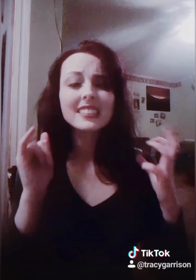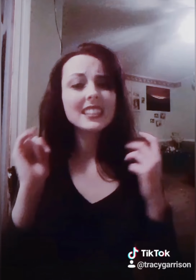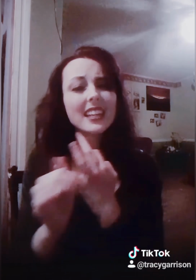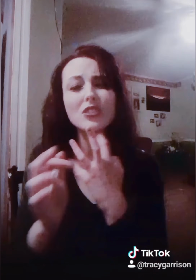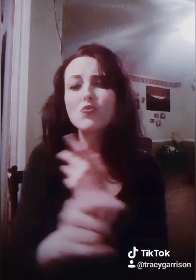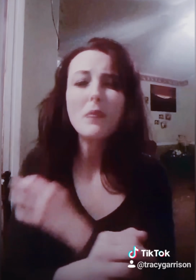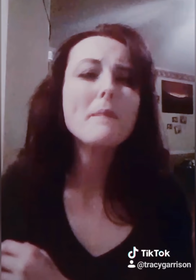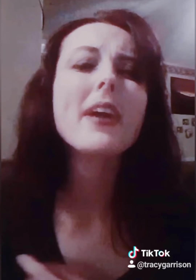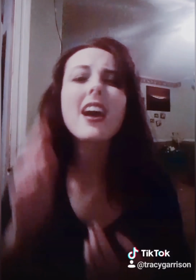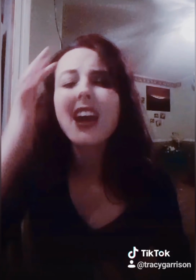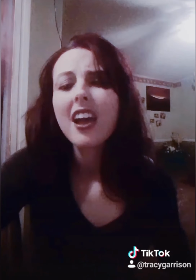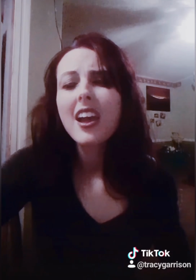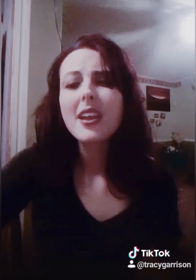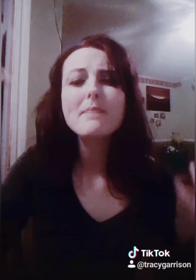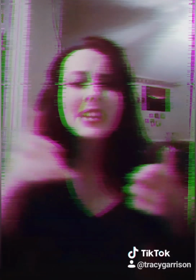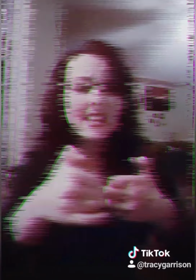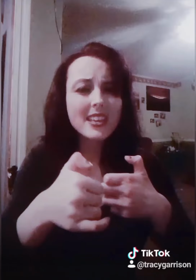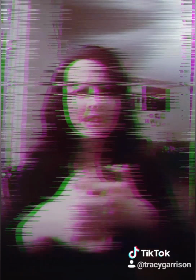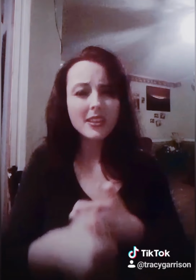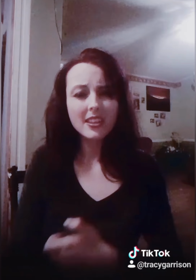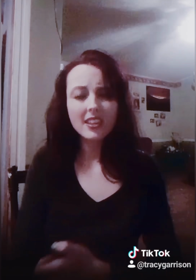got you on my mind, baby. I